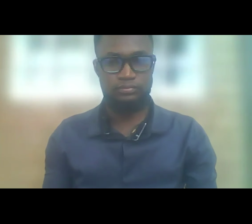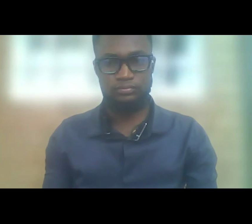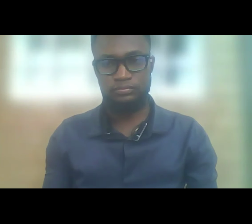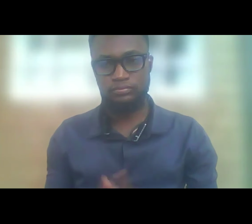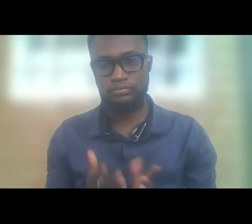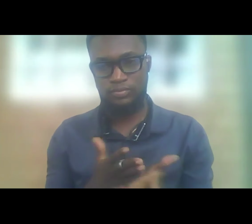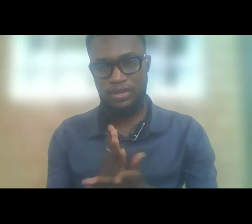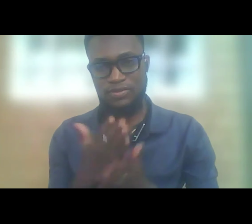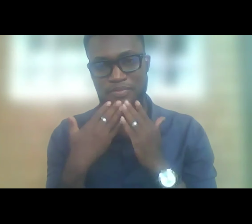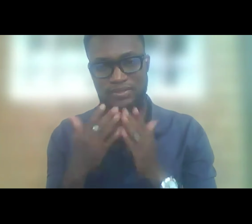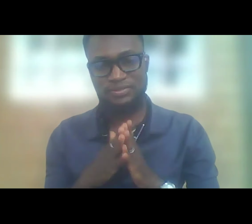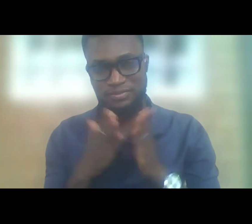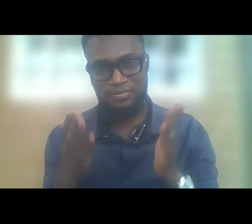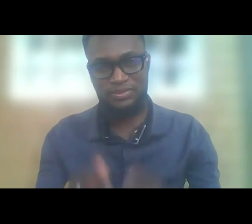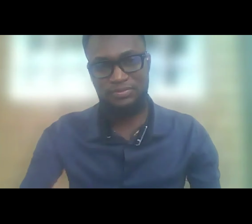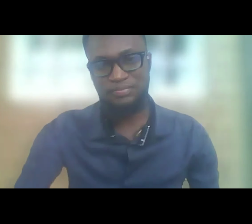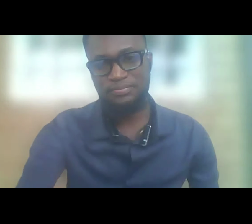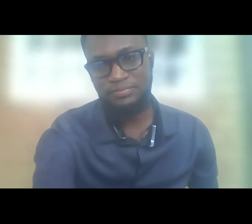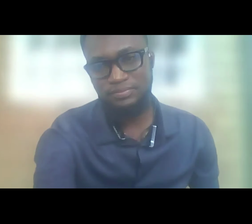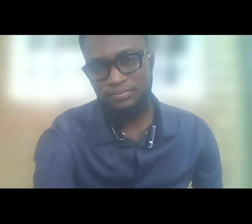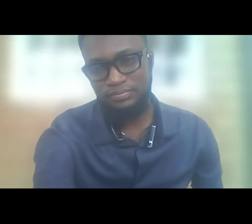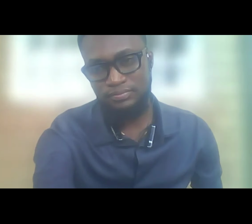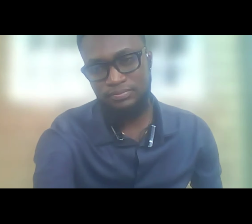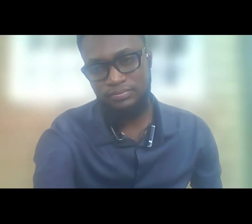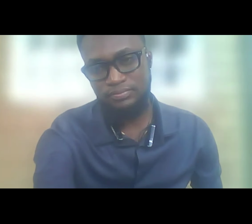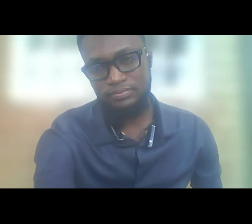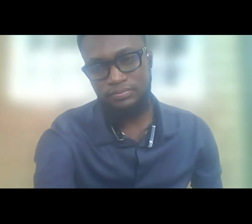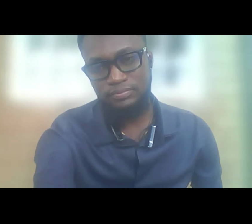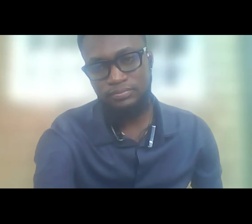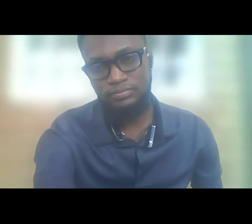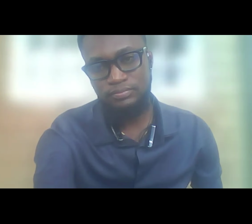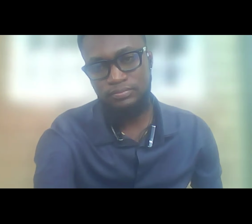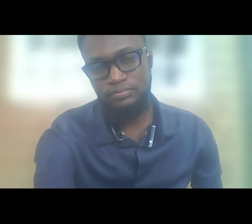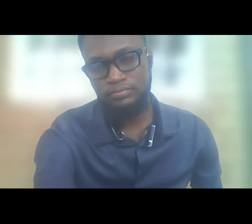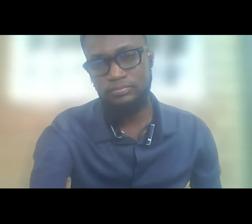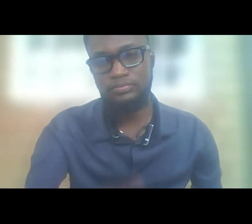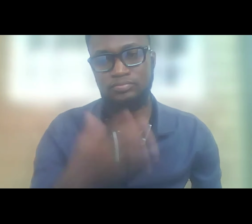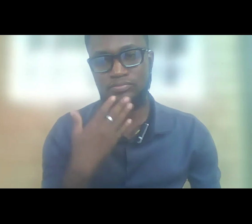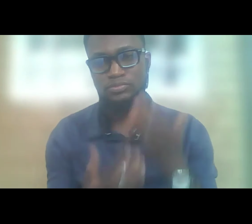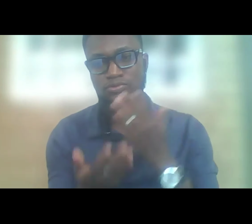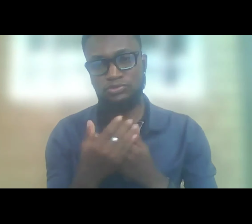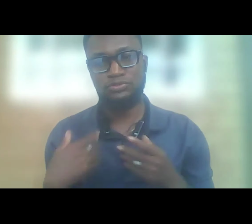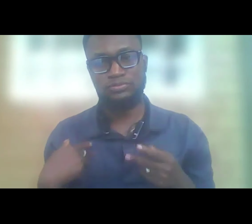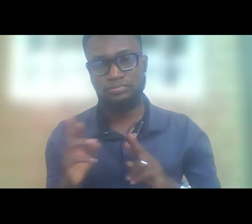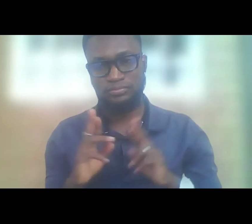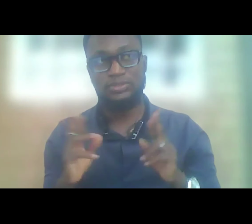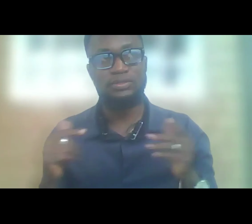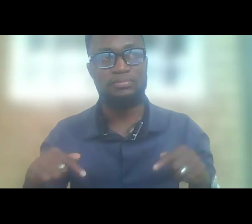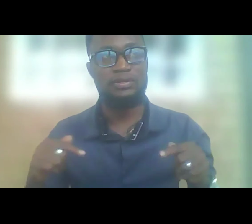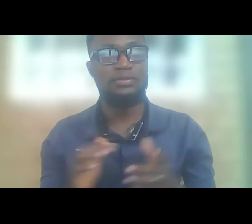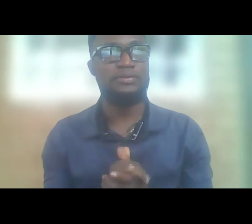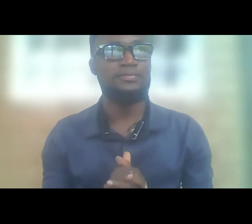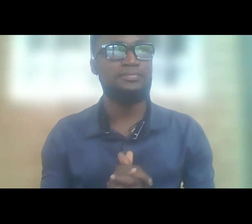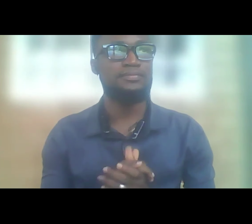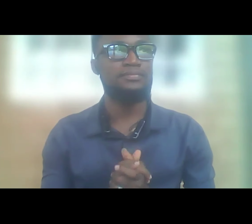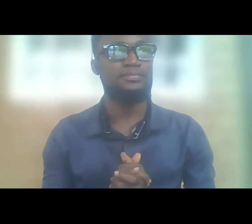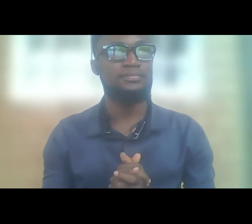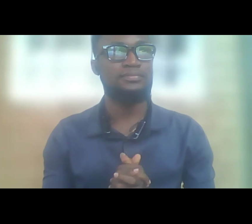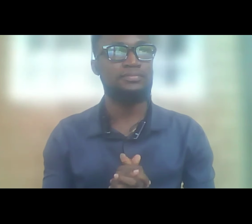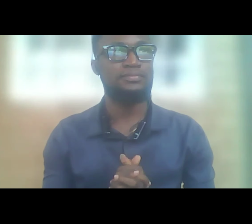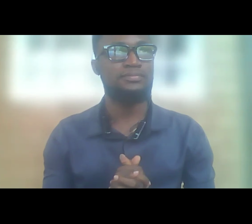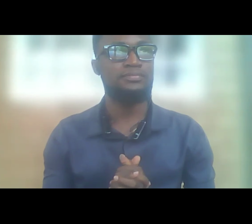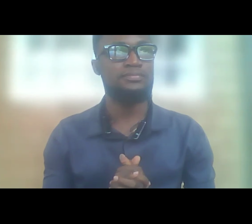Merci beaucoup, thank you. Bonjour, je suis là. Merci, bienvenue.